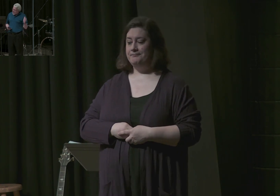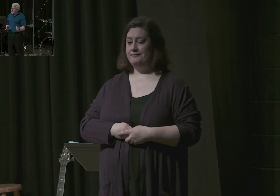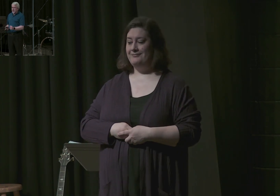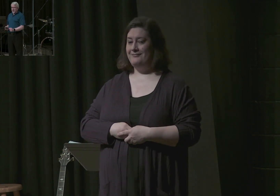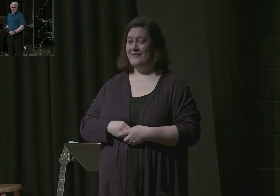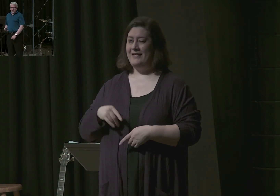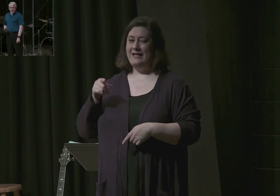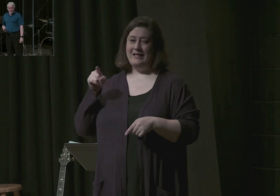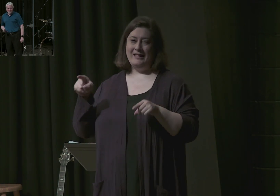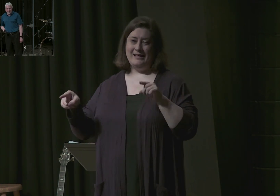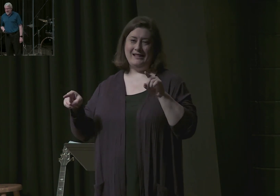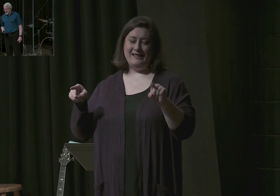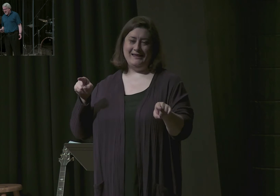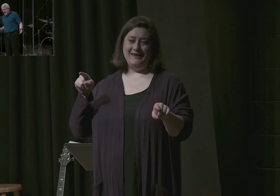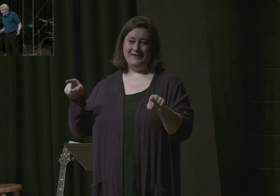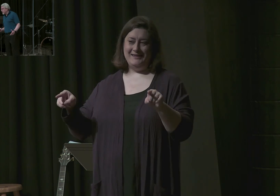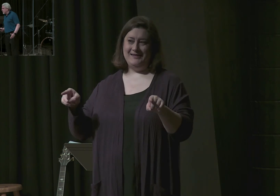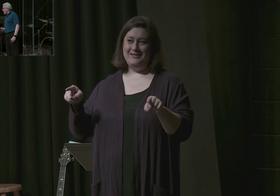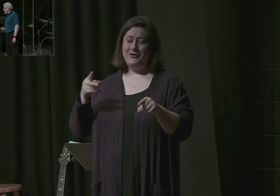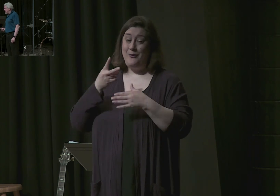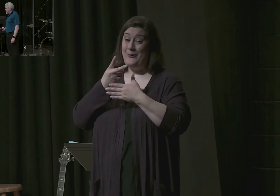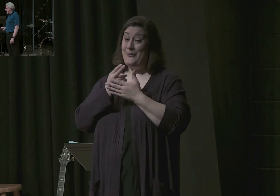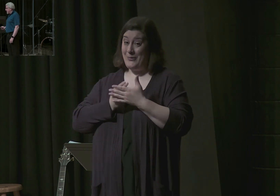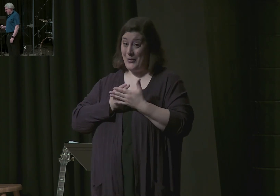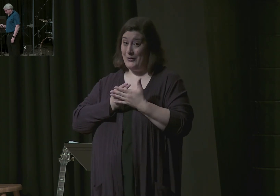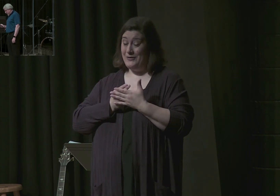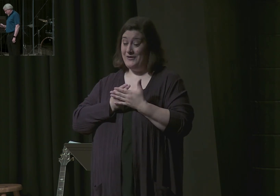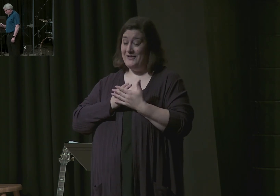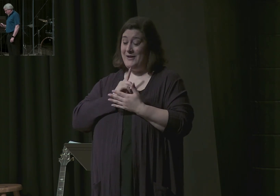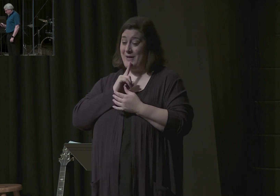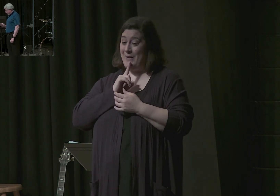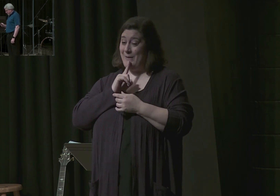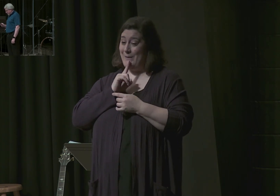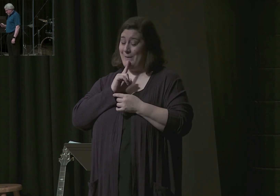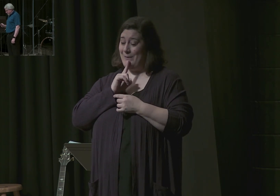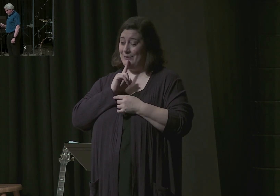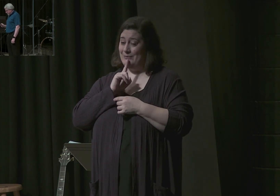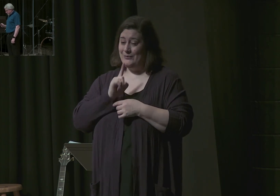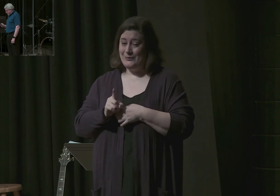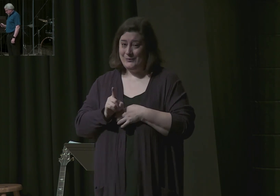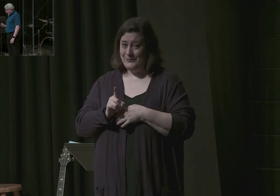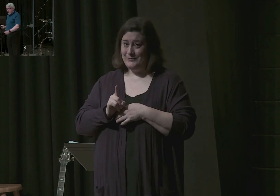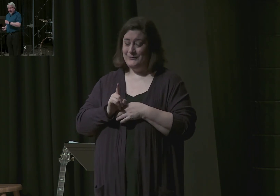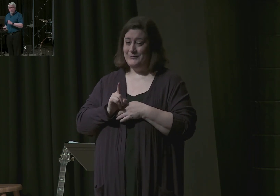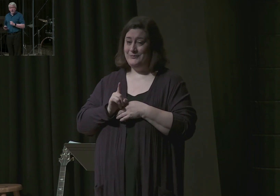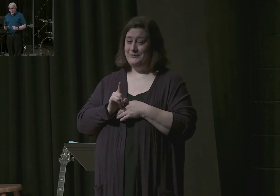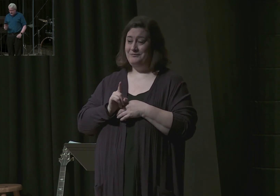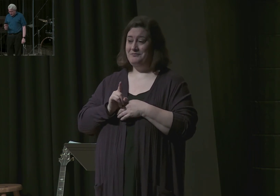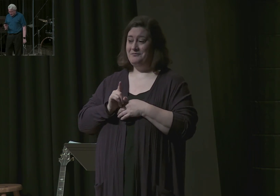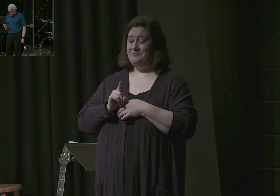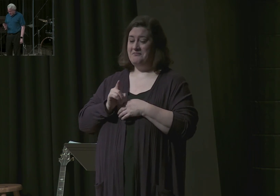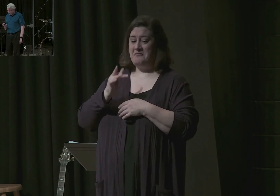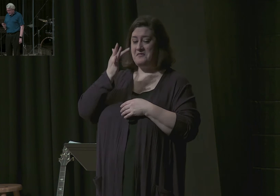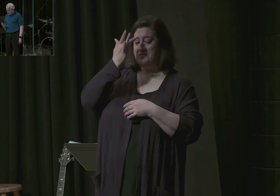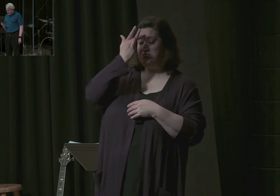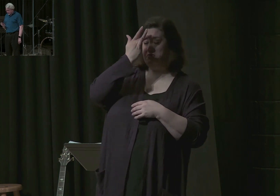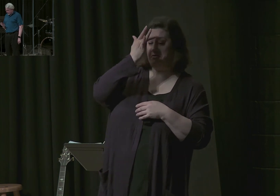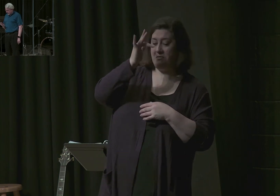just absolutely sure he's outsmarting the other. And Laban agrees